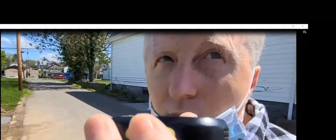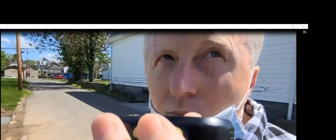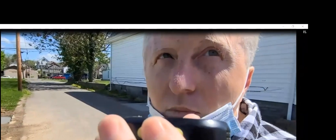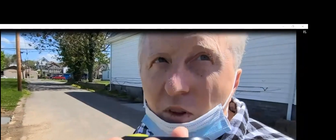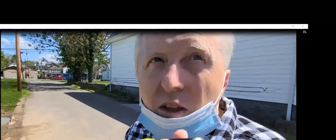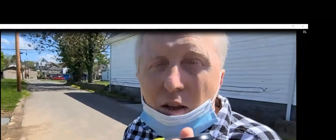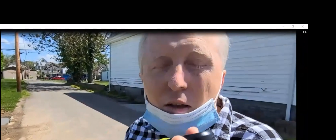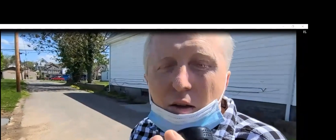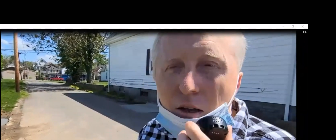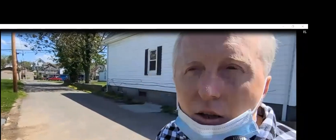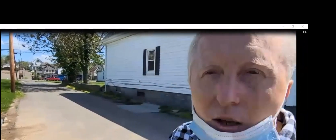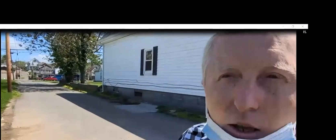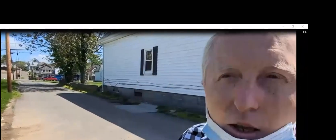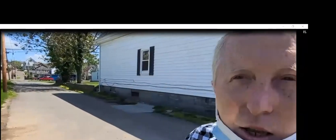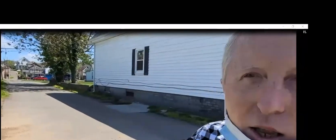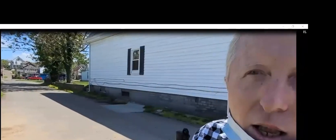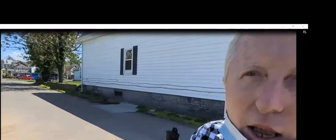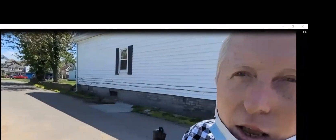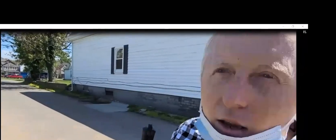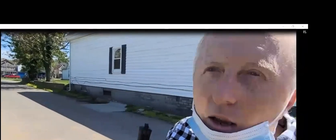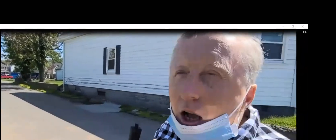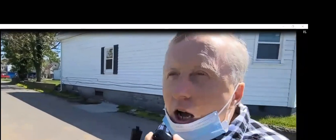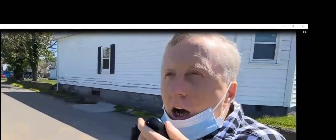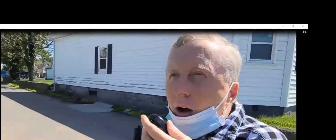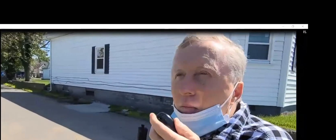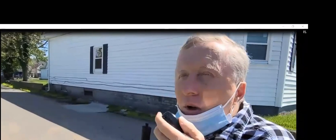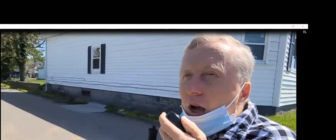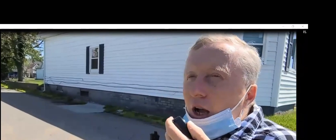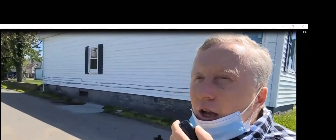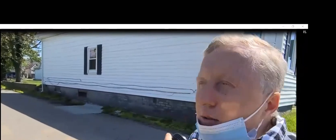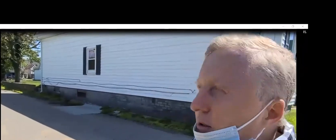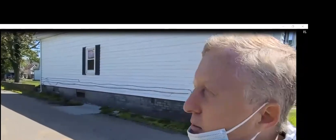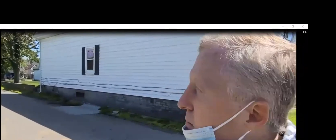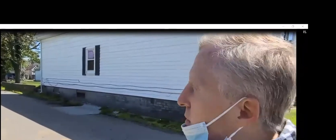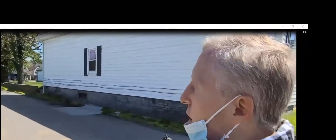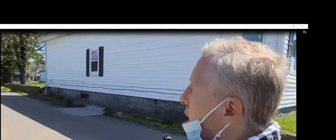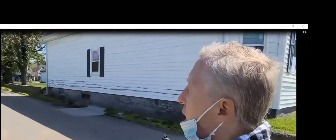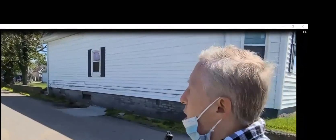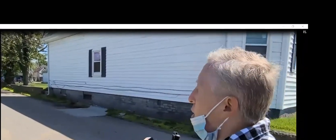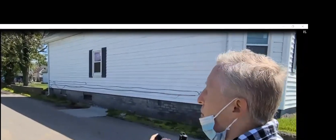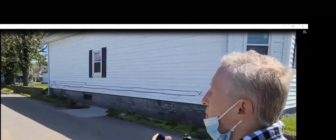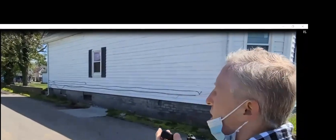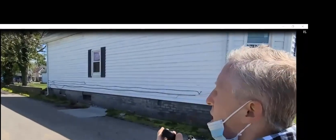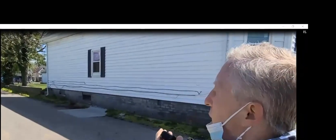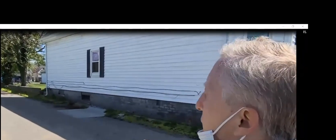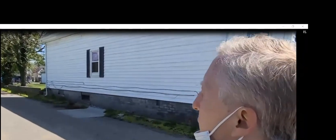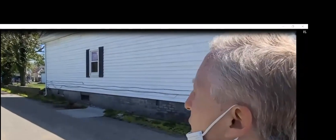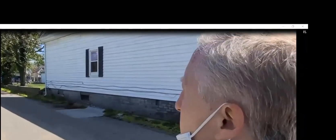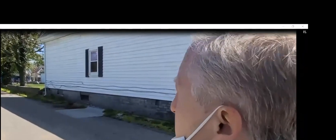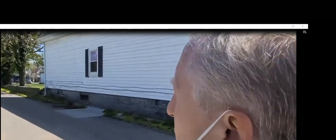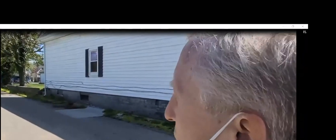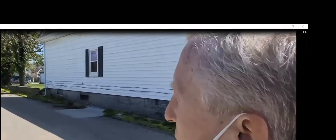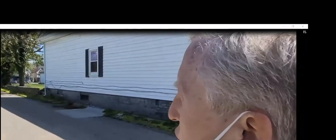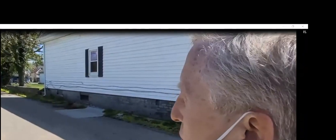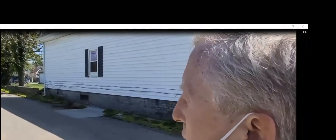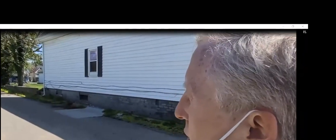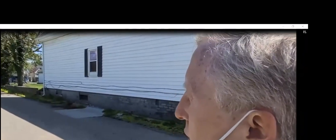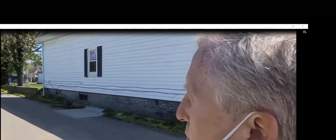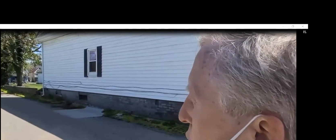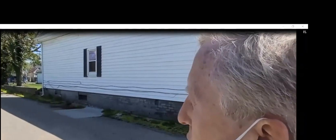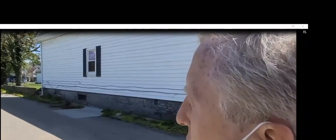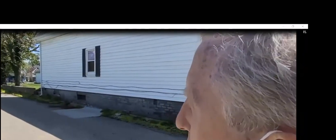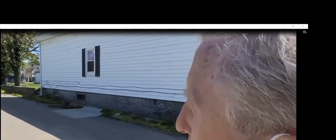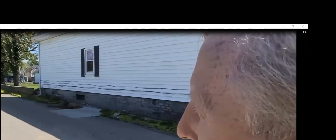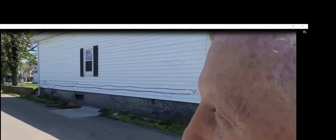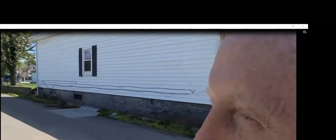It's just a phone call. Hey Chris, how's it going, man? Hey, I am in an alley and my GPS